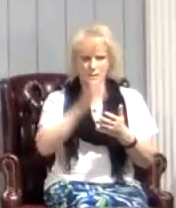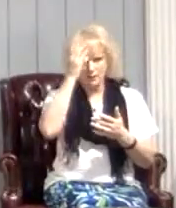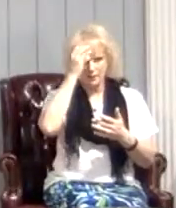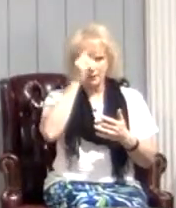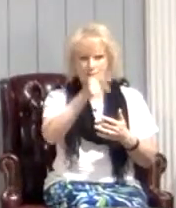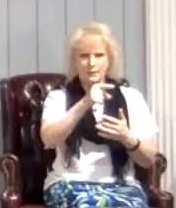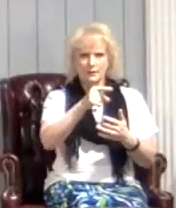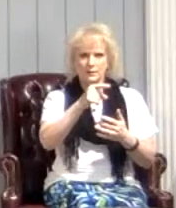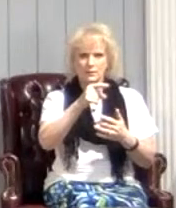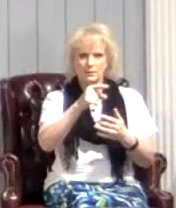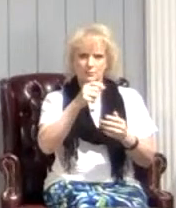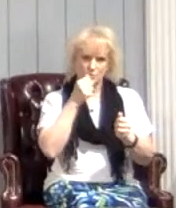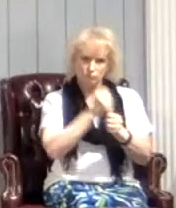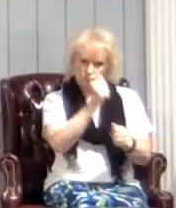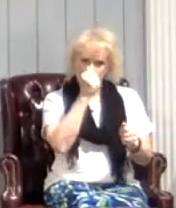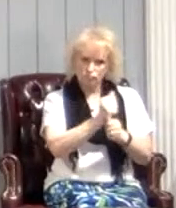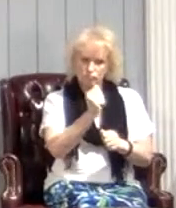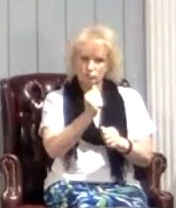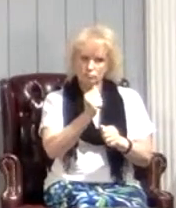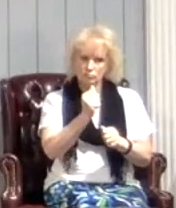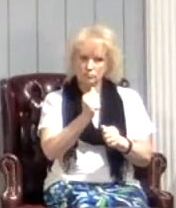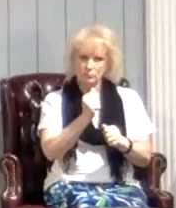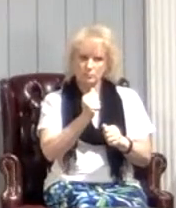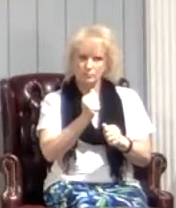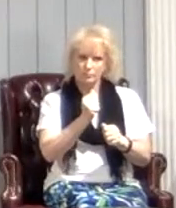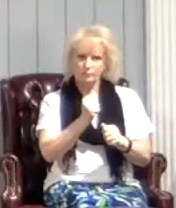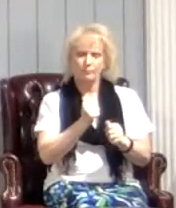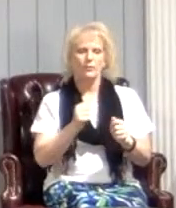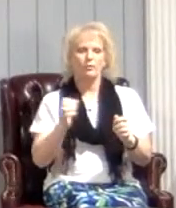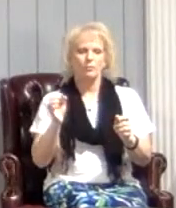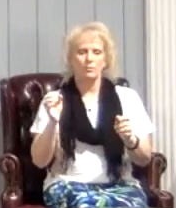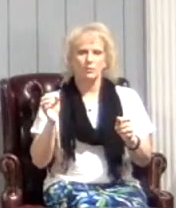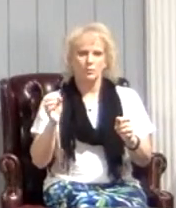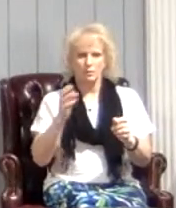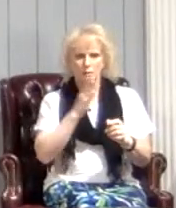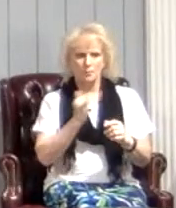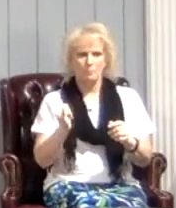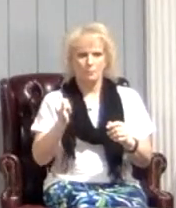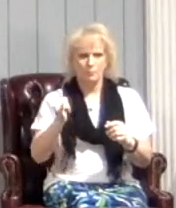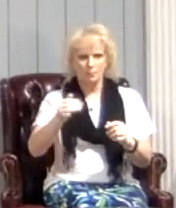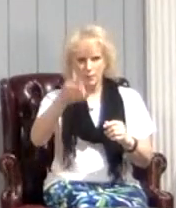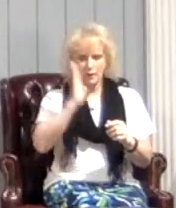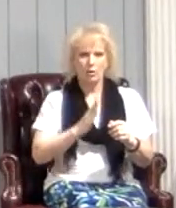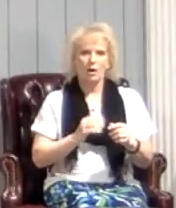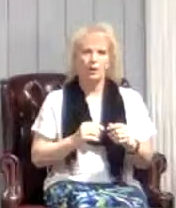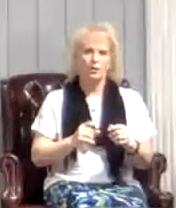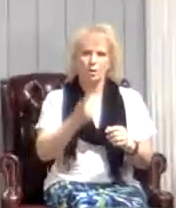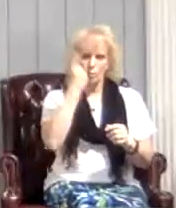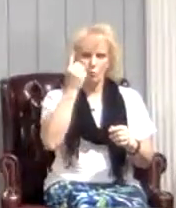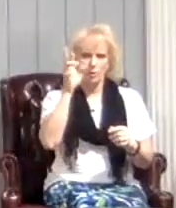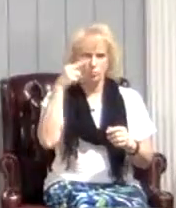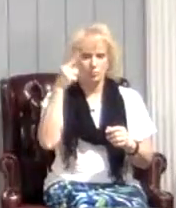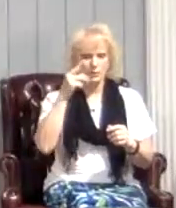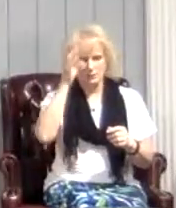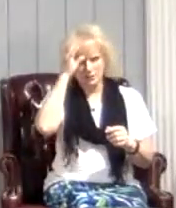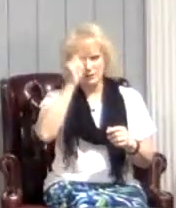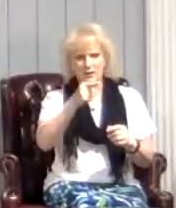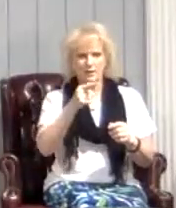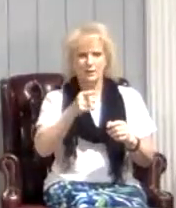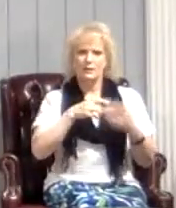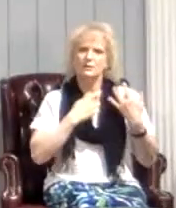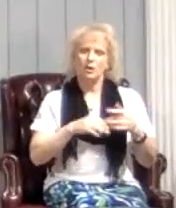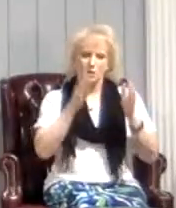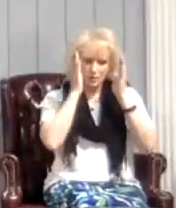chastened by God. So he's got enemies. But one of the reasons that his heart is